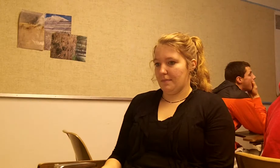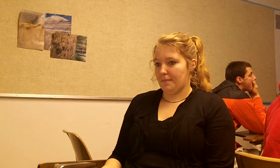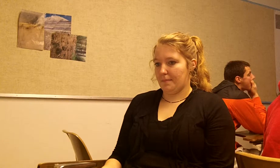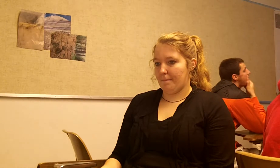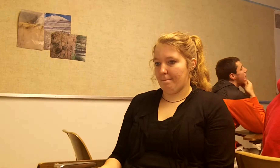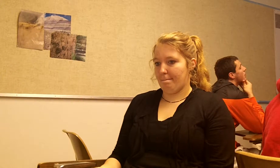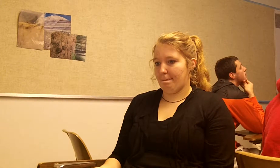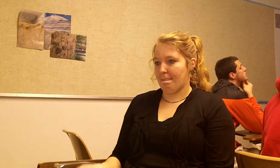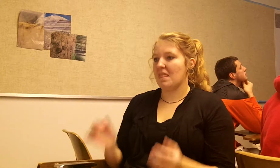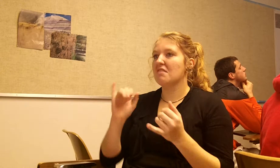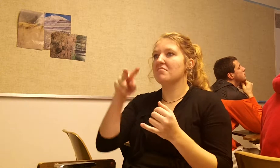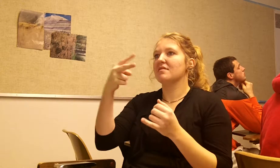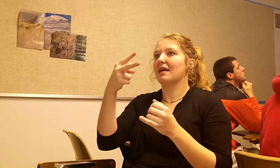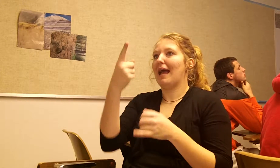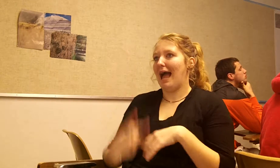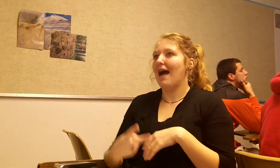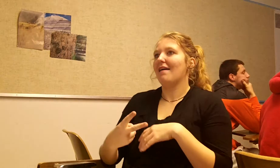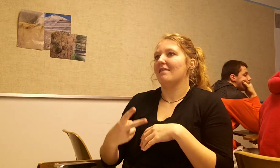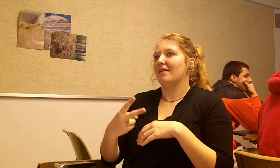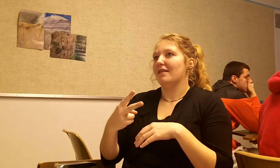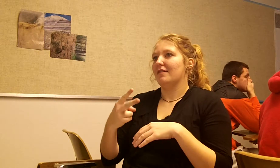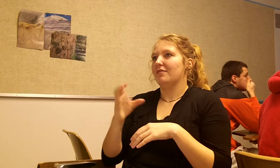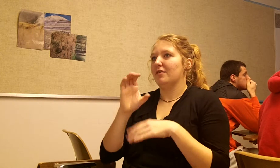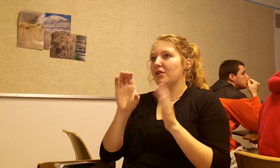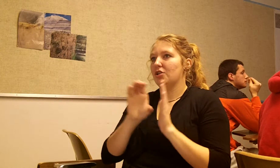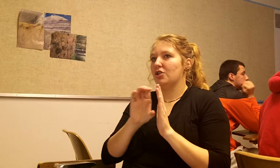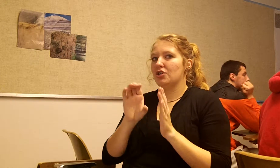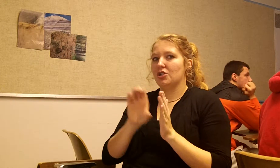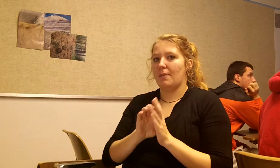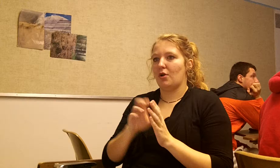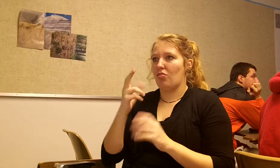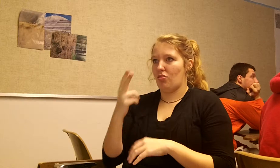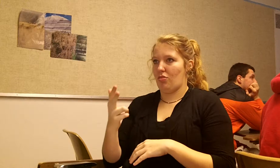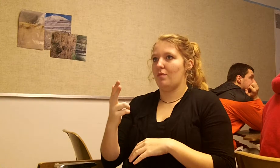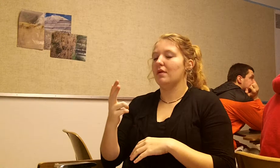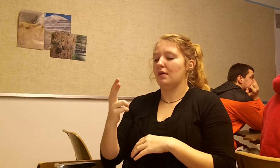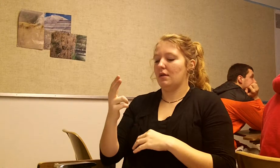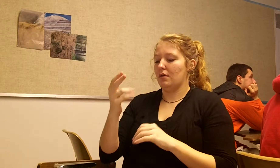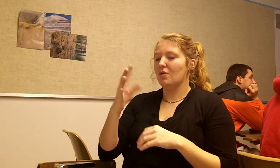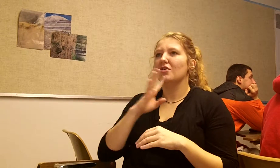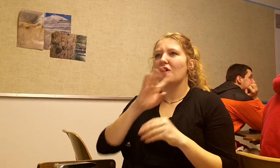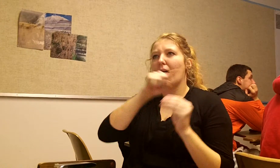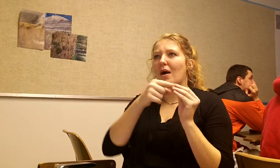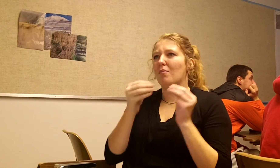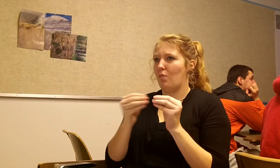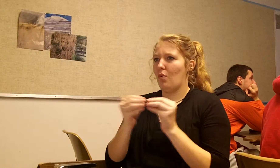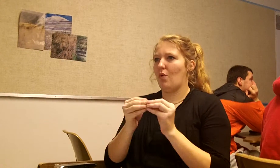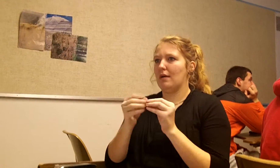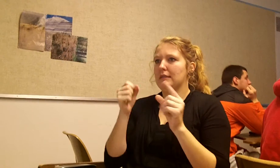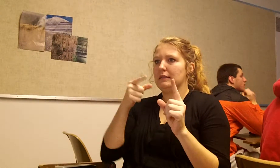second half of chapter 3. So this is going to talk about a few more signaling pathways that are also both part